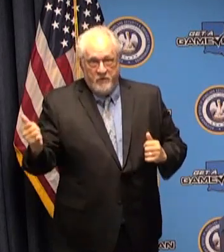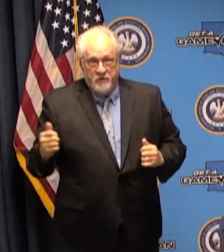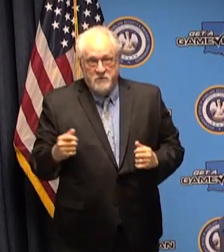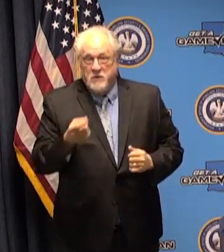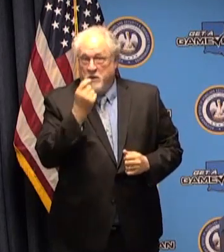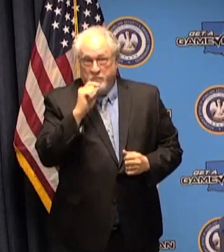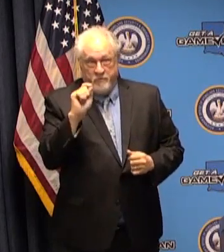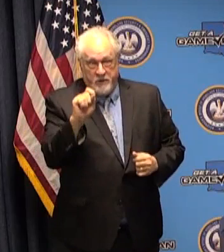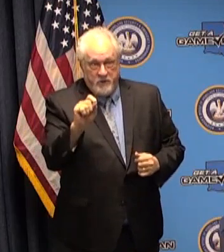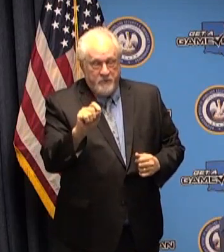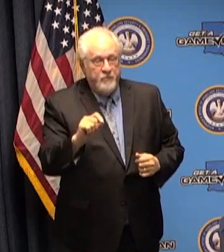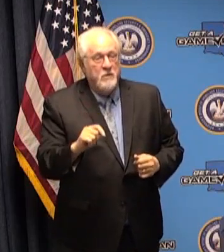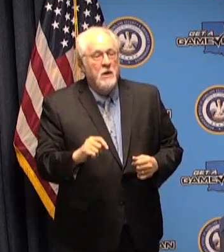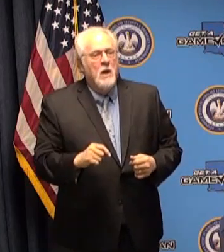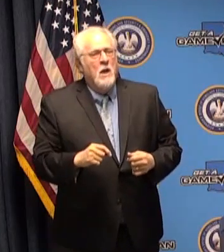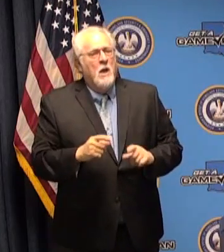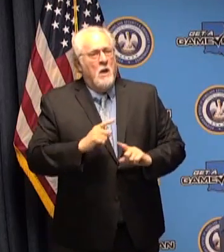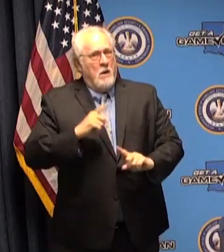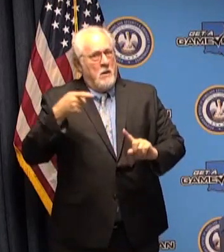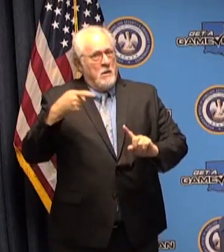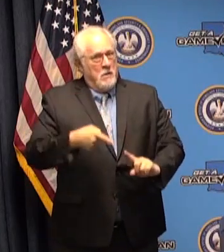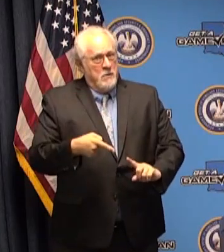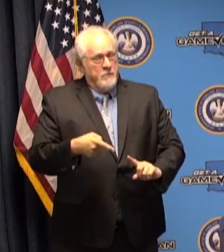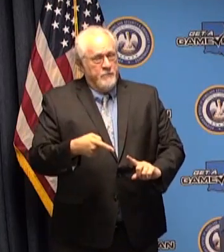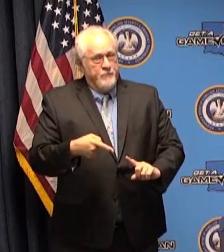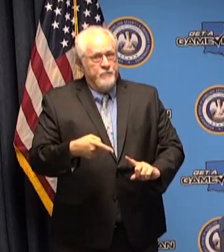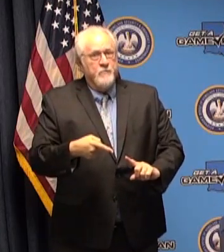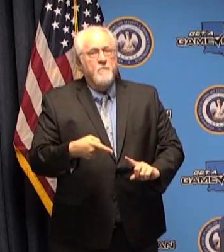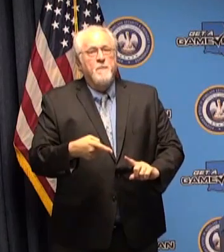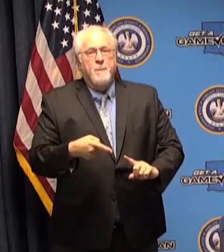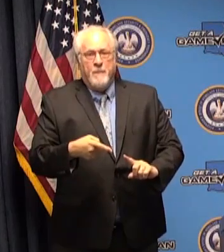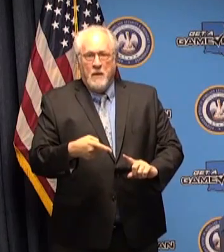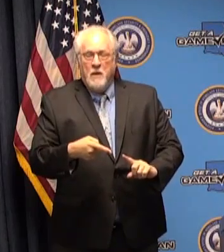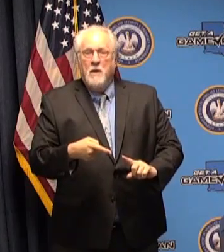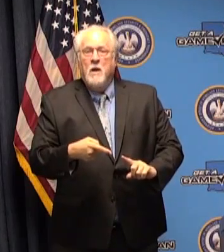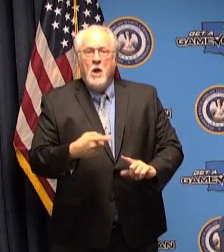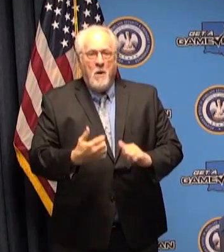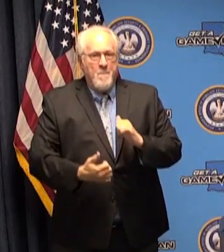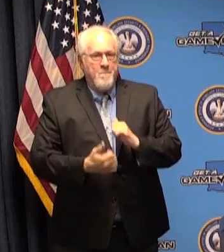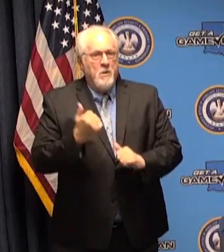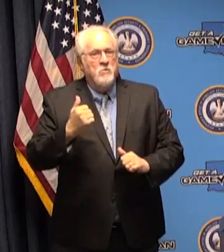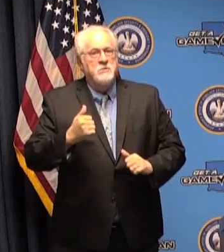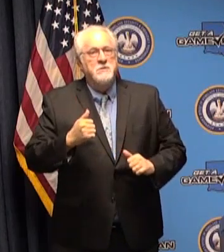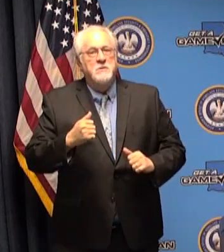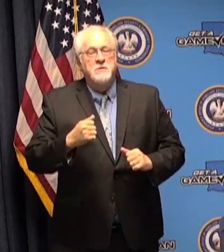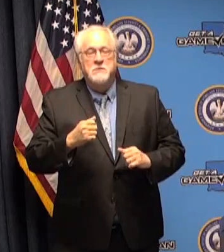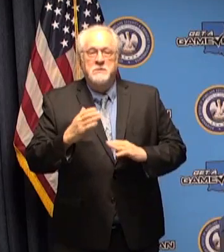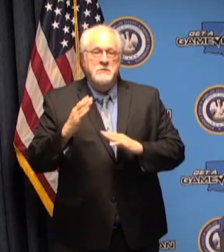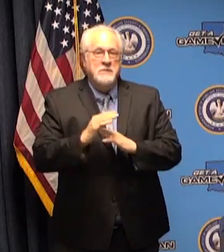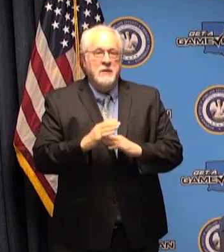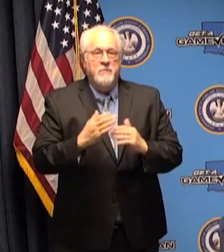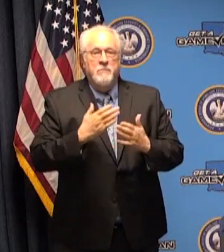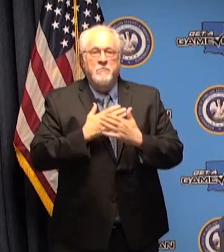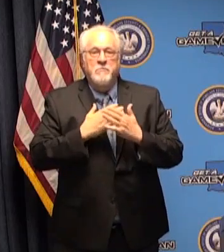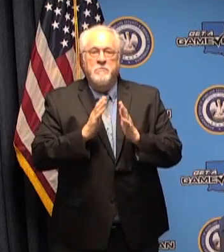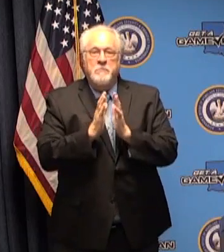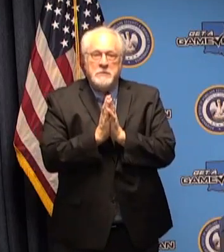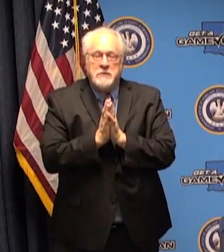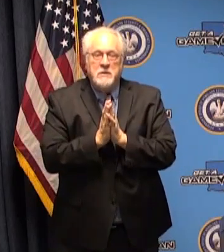period. The bottom line is this, and this is probably the most urgent plea that I have issued to